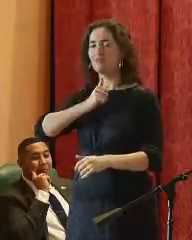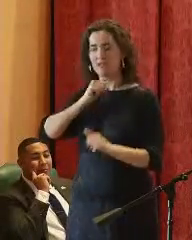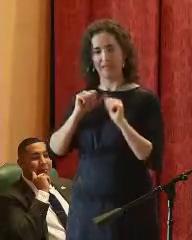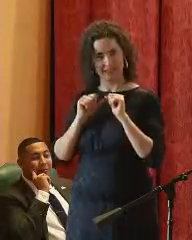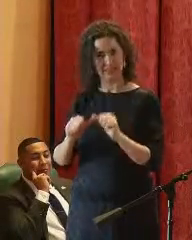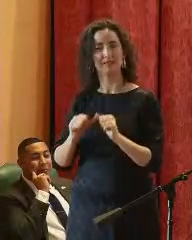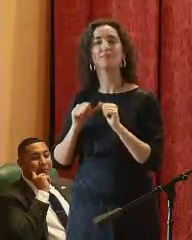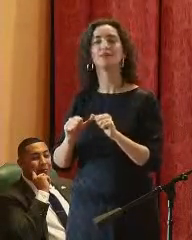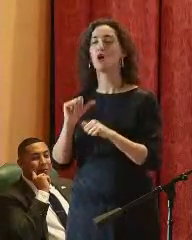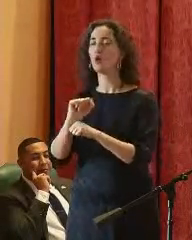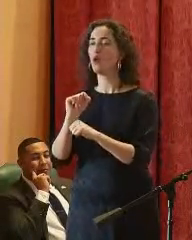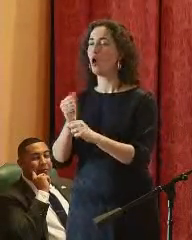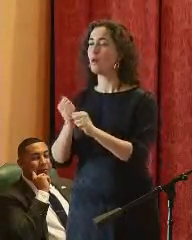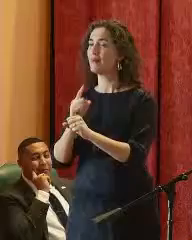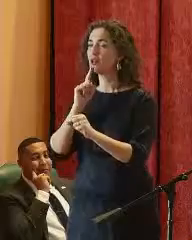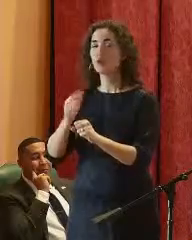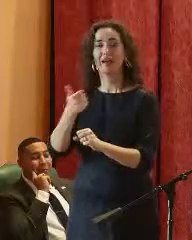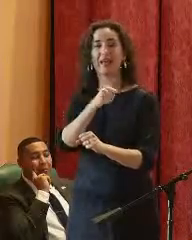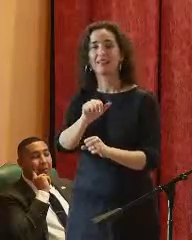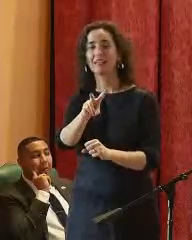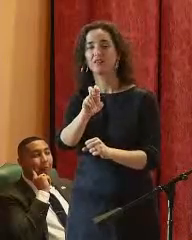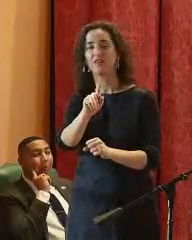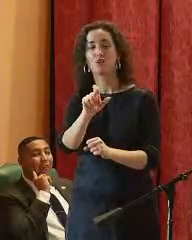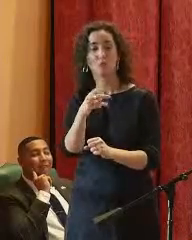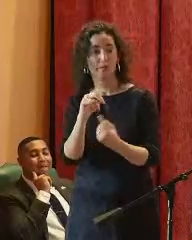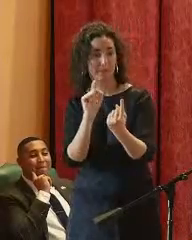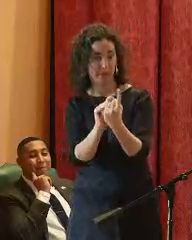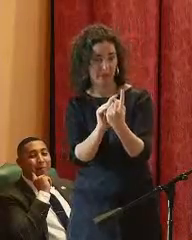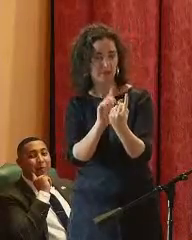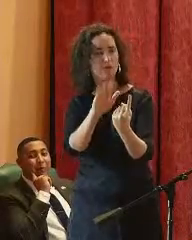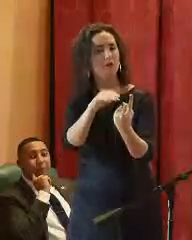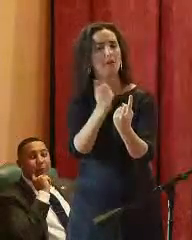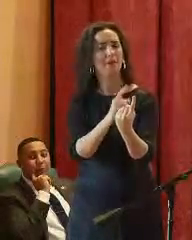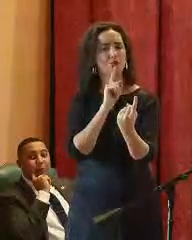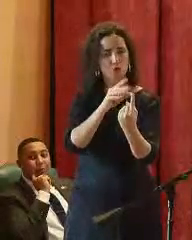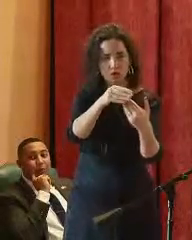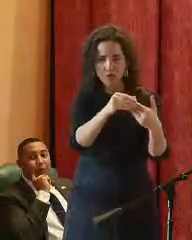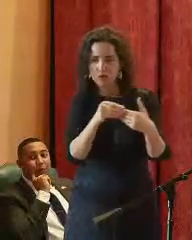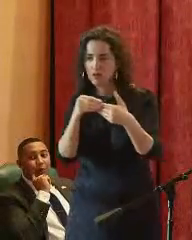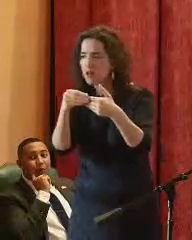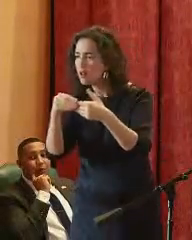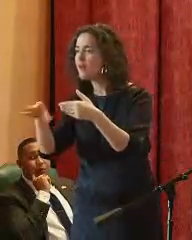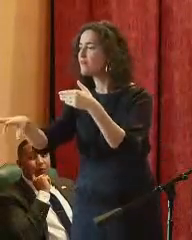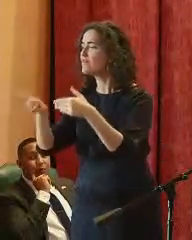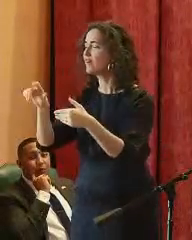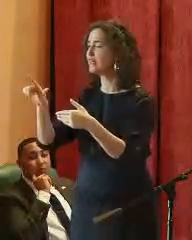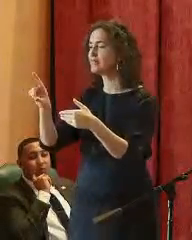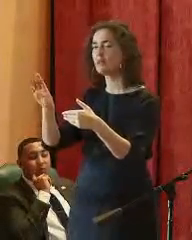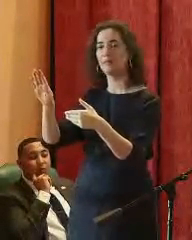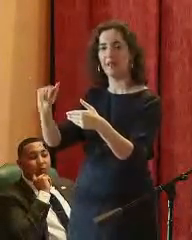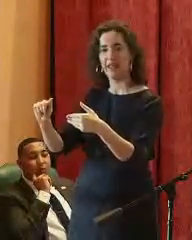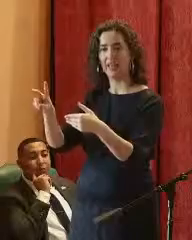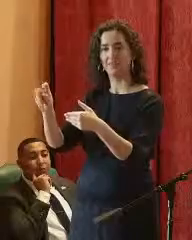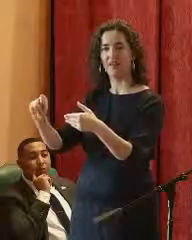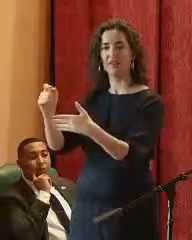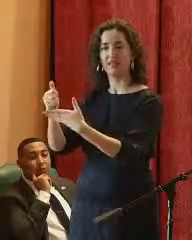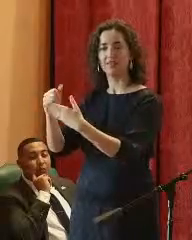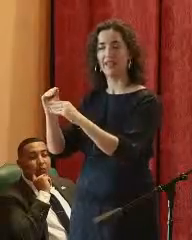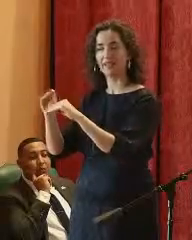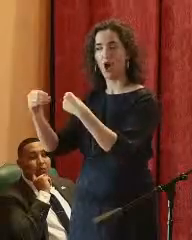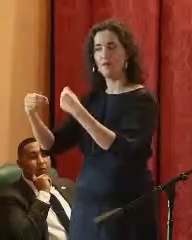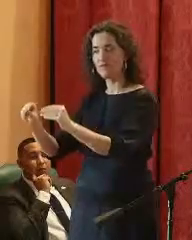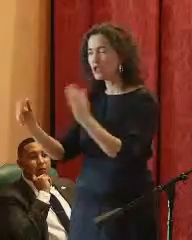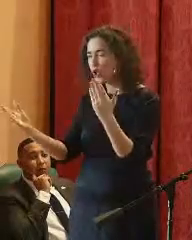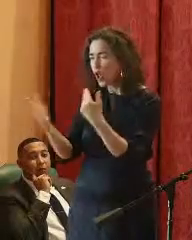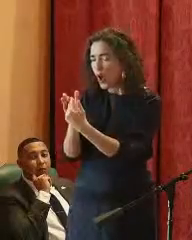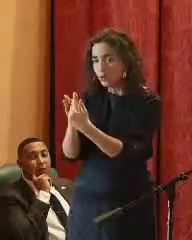to work to make sure that any veteran he meets is able to find their closest LDVA Veterans Assistance Counselor's